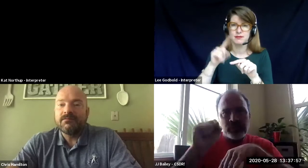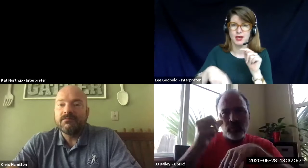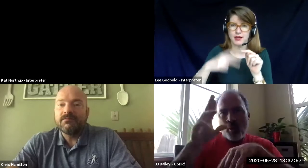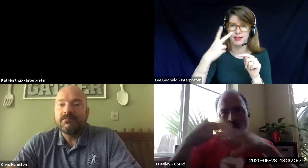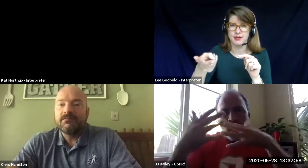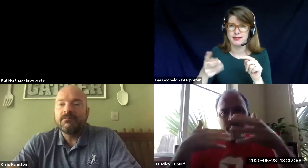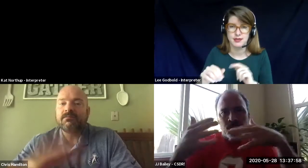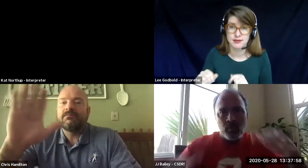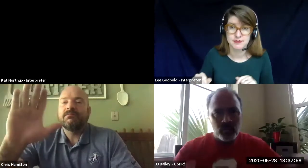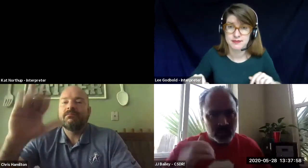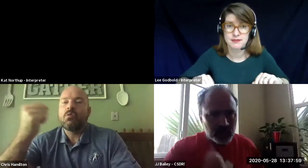I can't see.